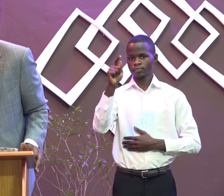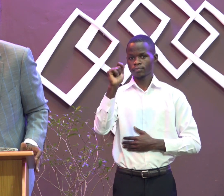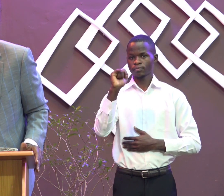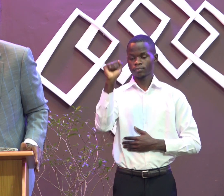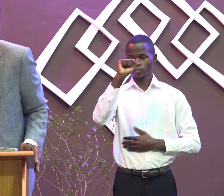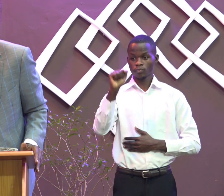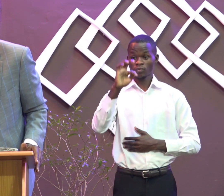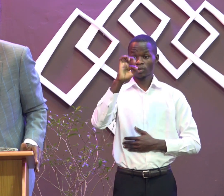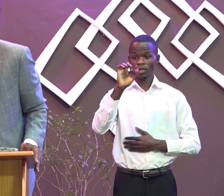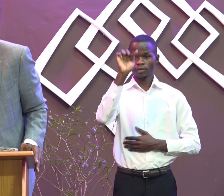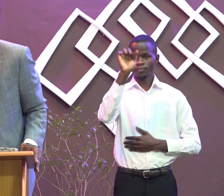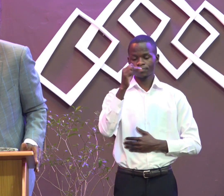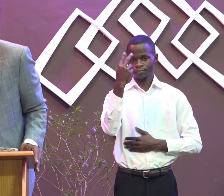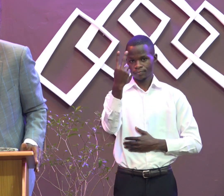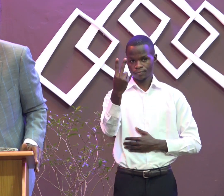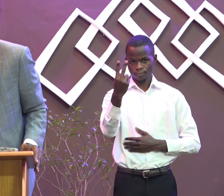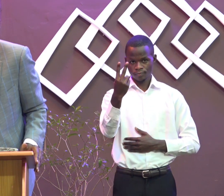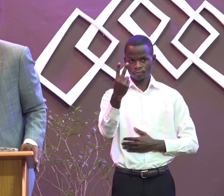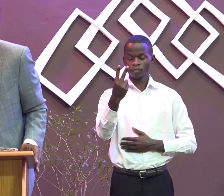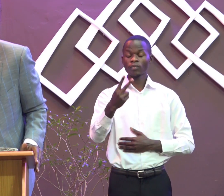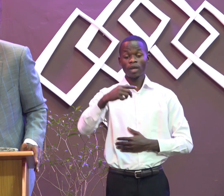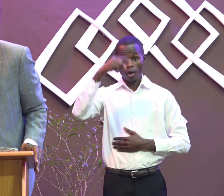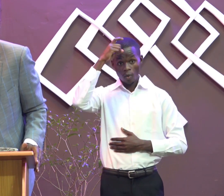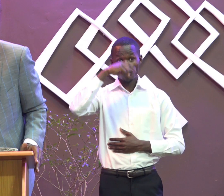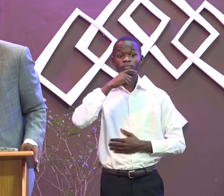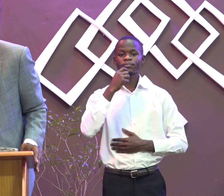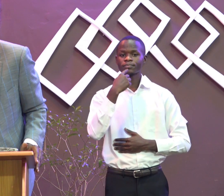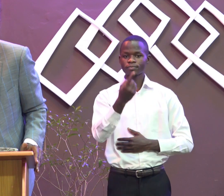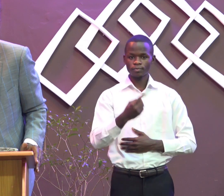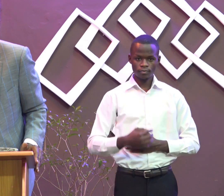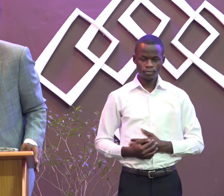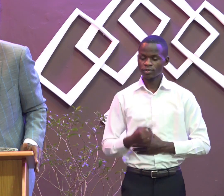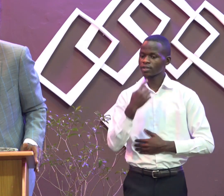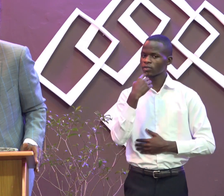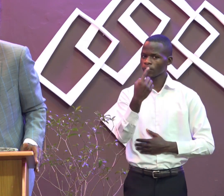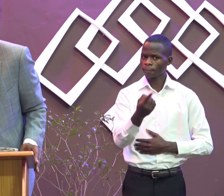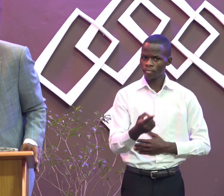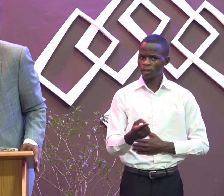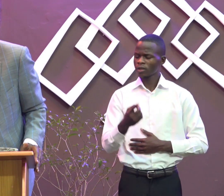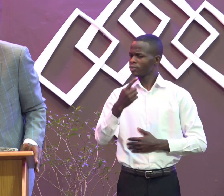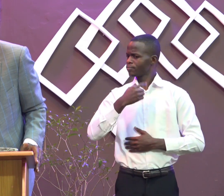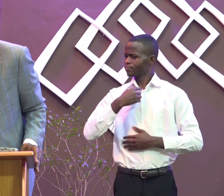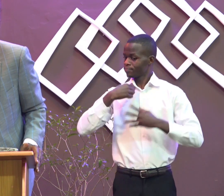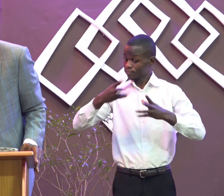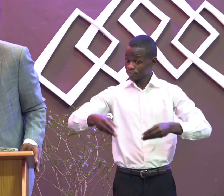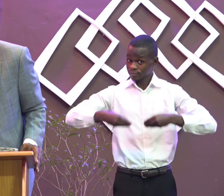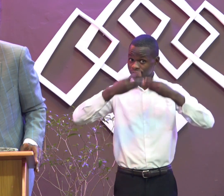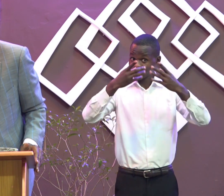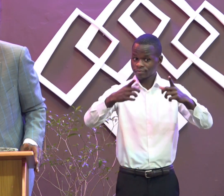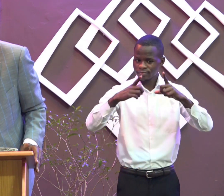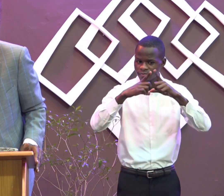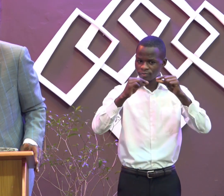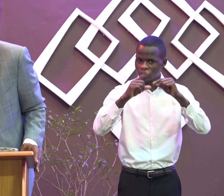8. And verse 2. Musajja wa magezi kayogere. Agamba bw'ati, nkuweerera ekigambo. Nti